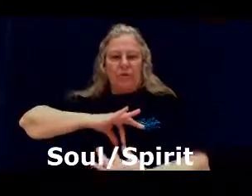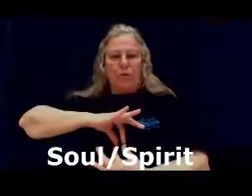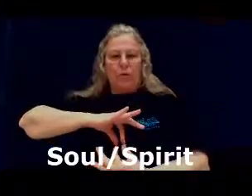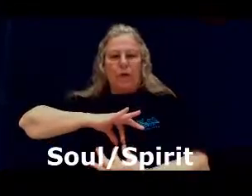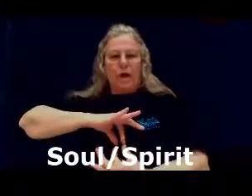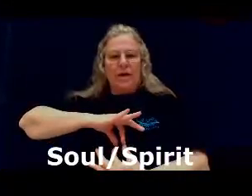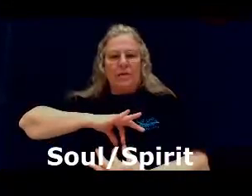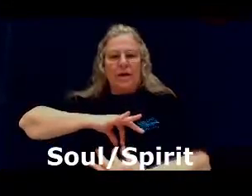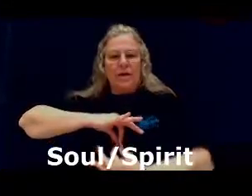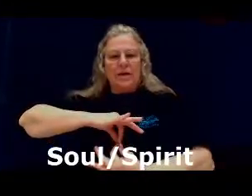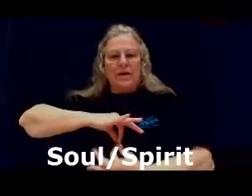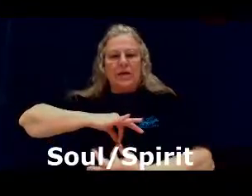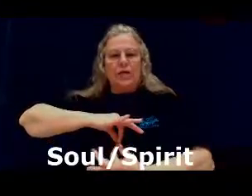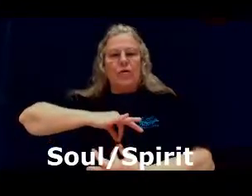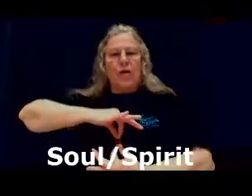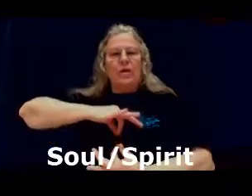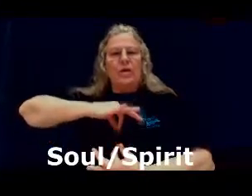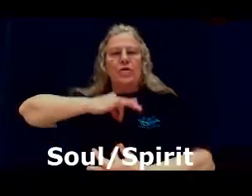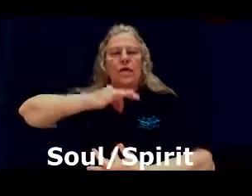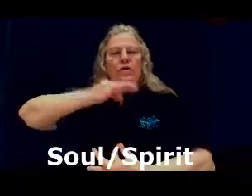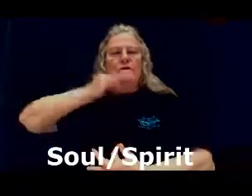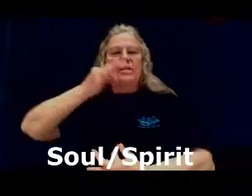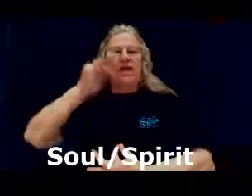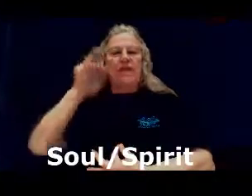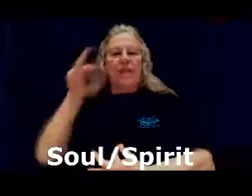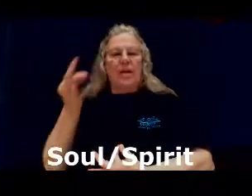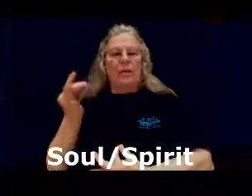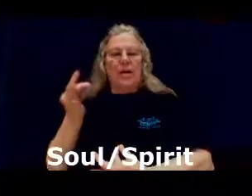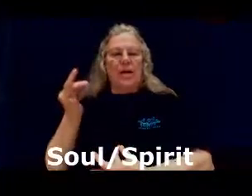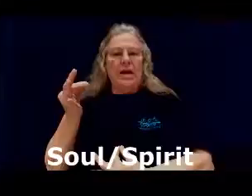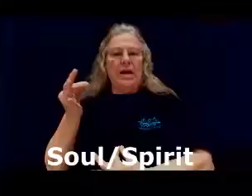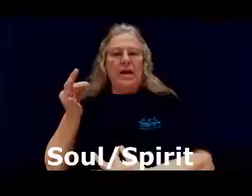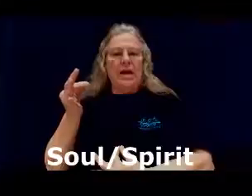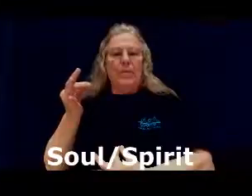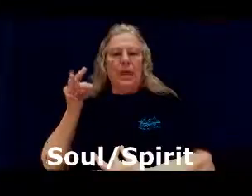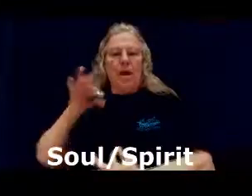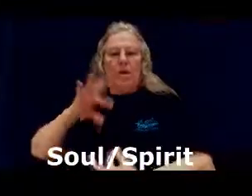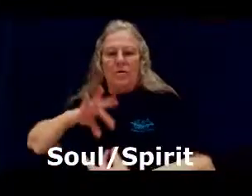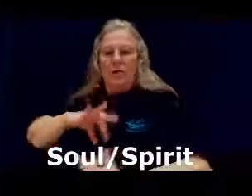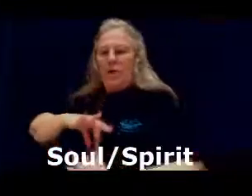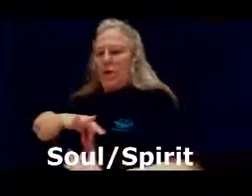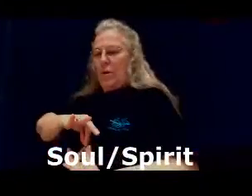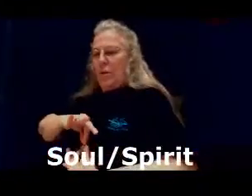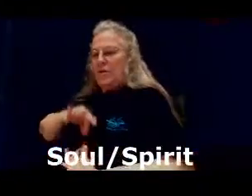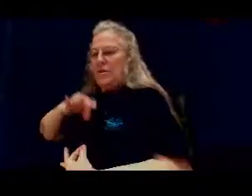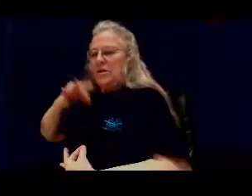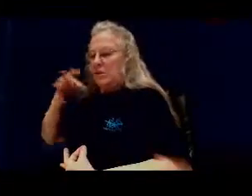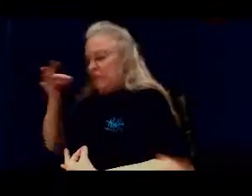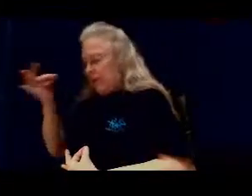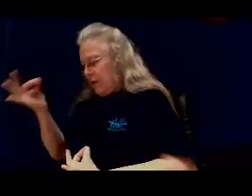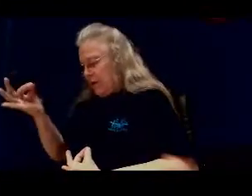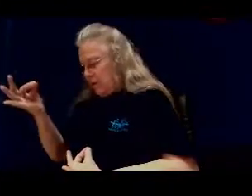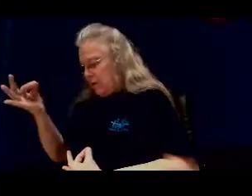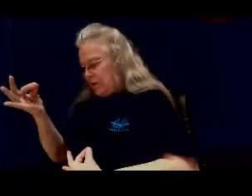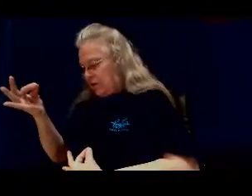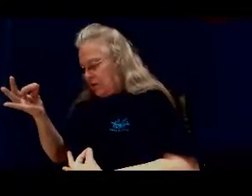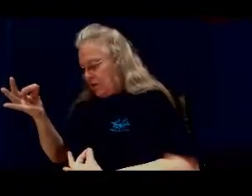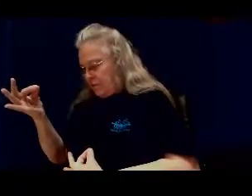Both your hands. It's like you're grabbing your inner self and bringing it up and out. Spirit or soul.